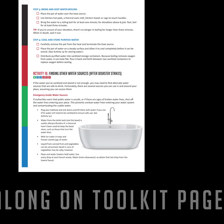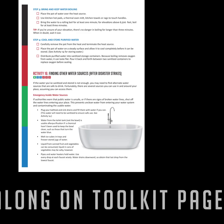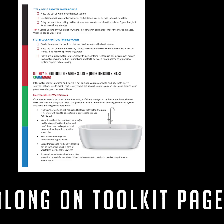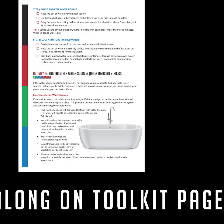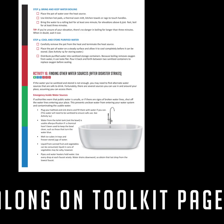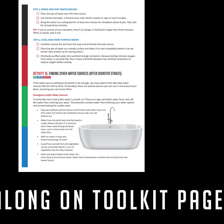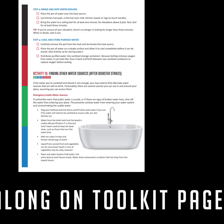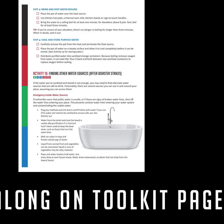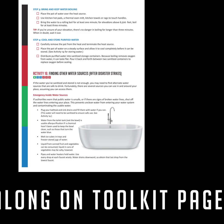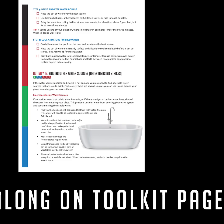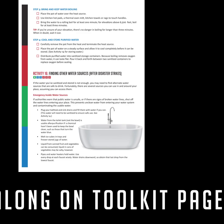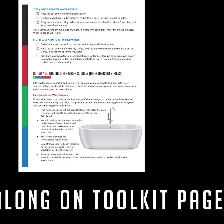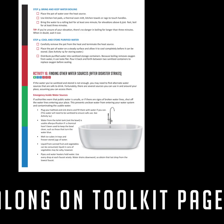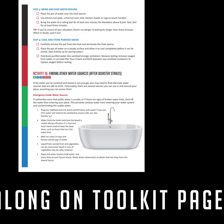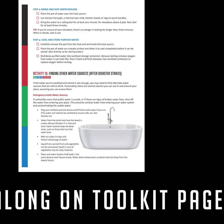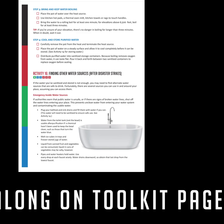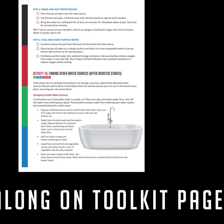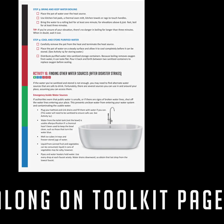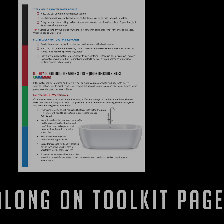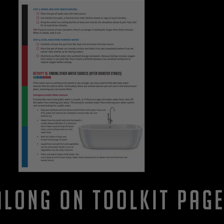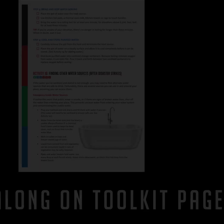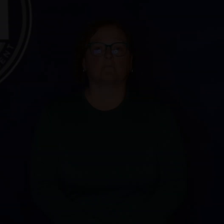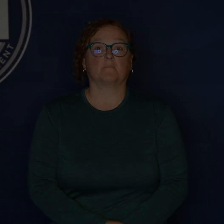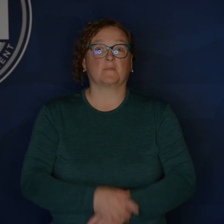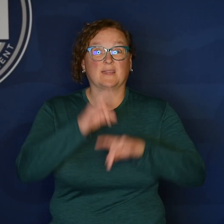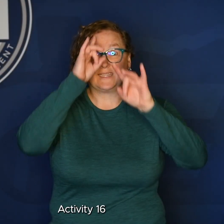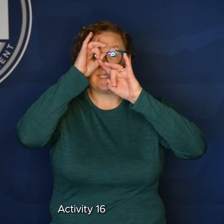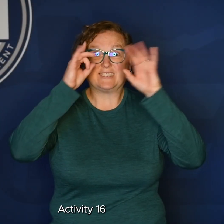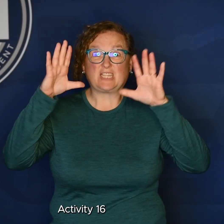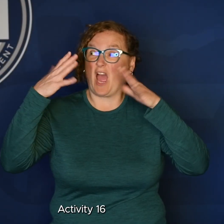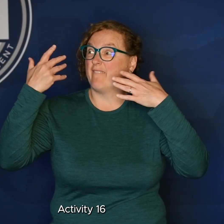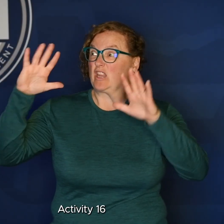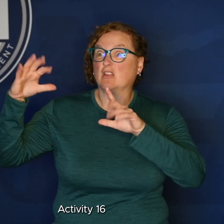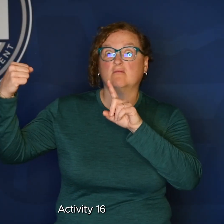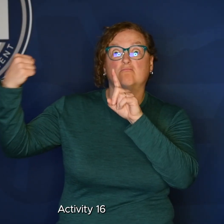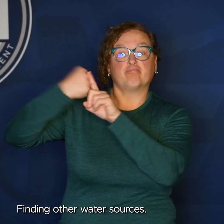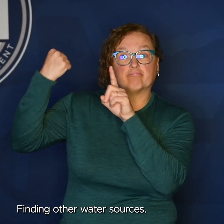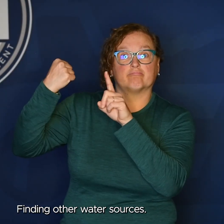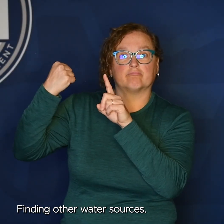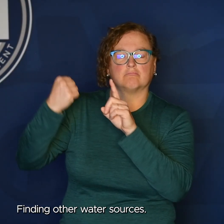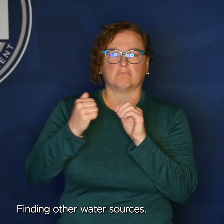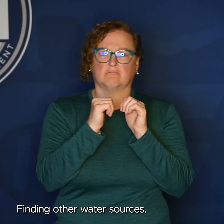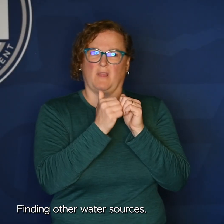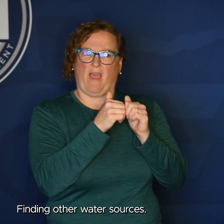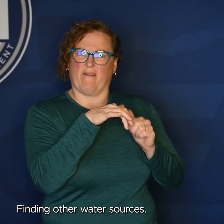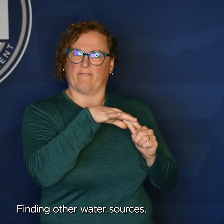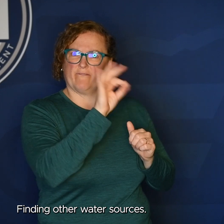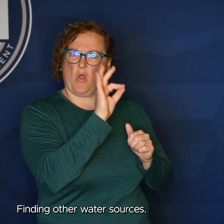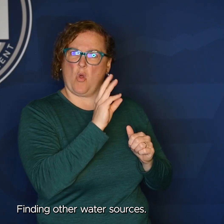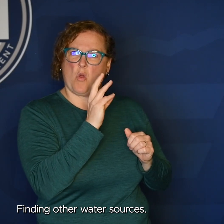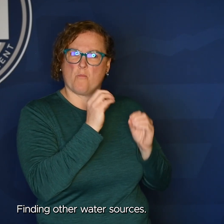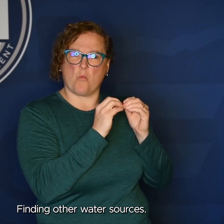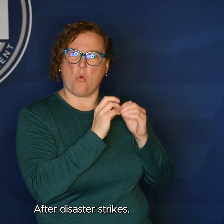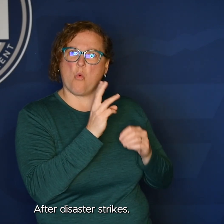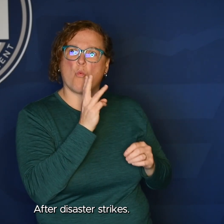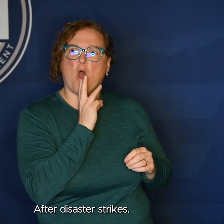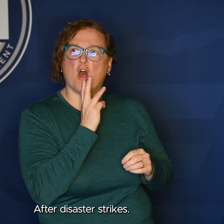Follow along on Toolkit, page 70. Activity 16, Finding Other Water Sources After